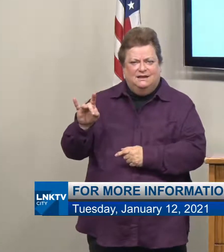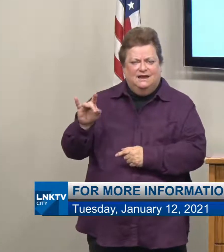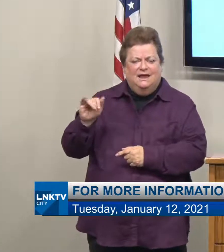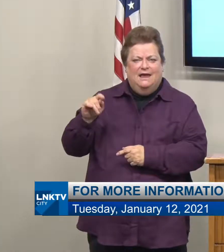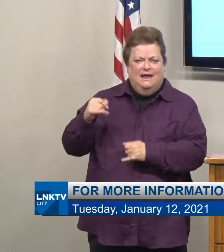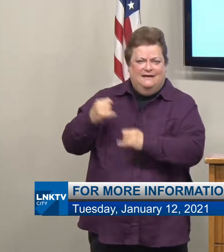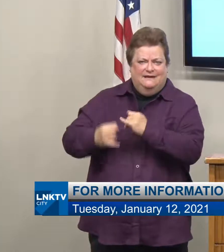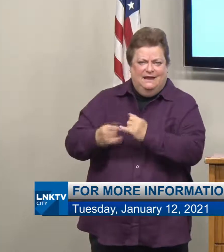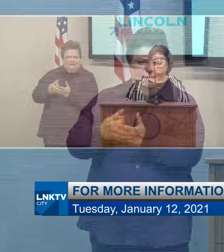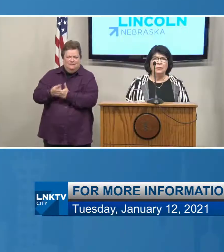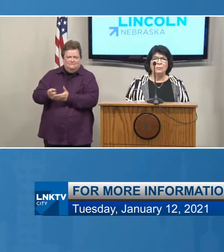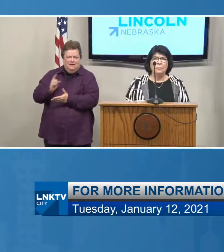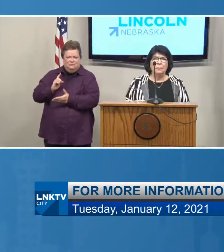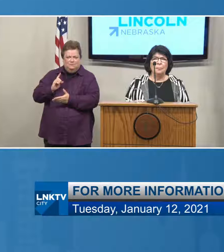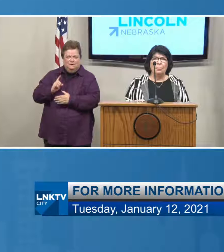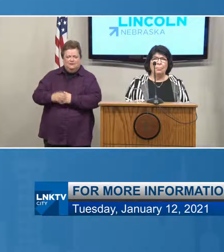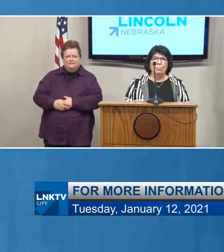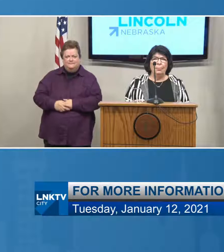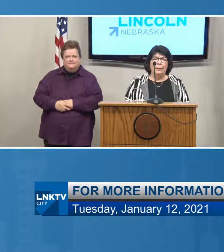end of last week.